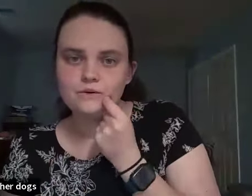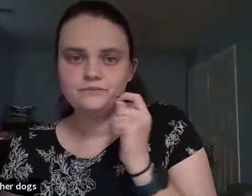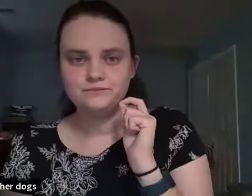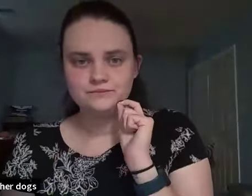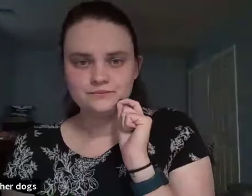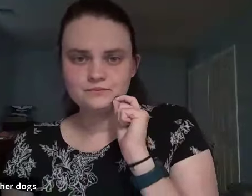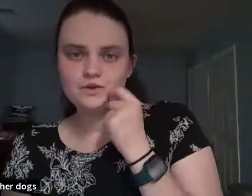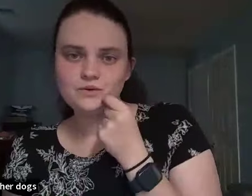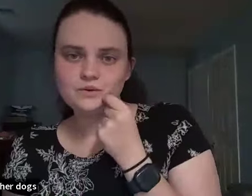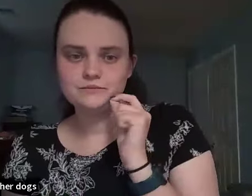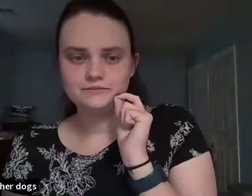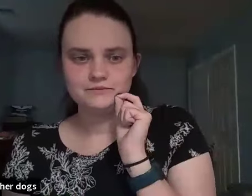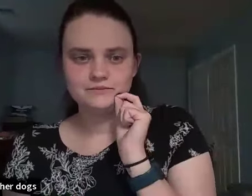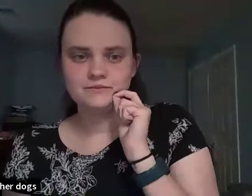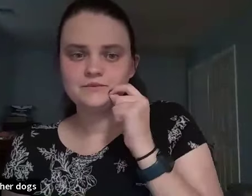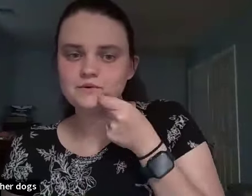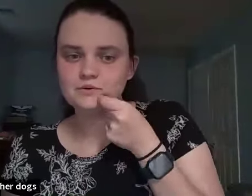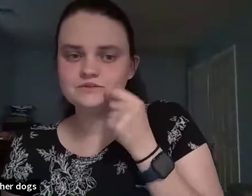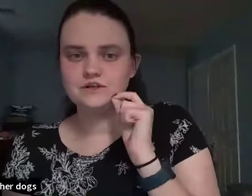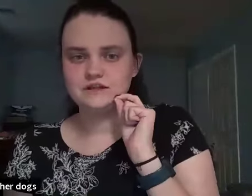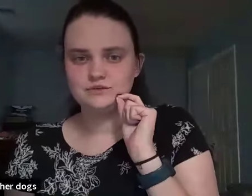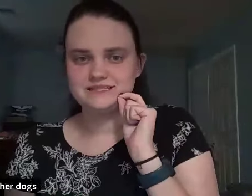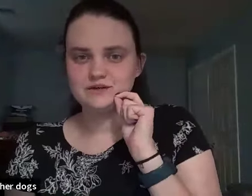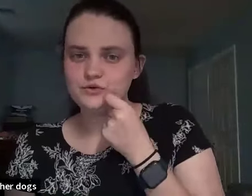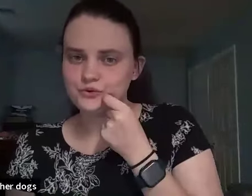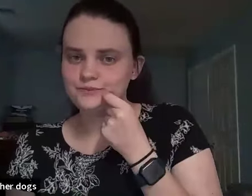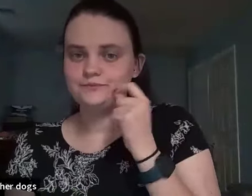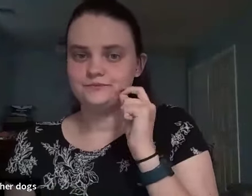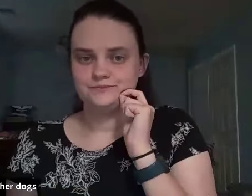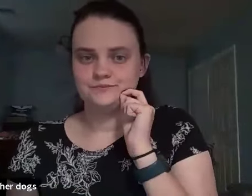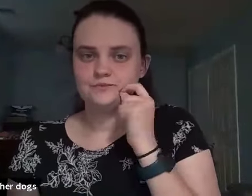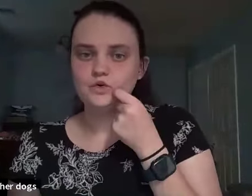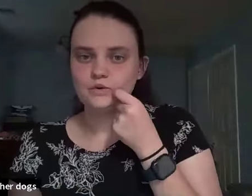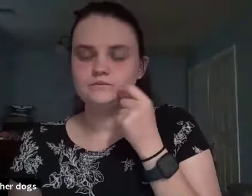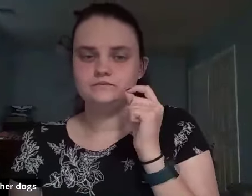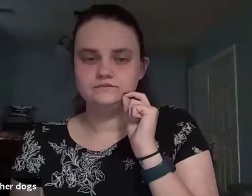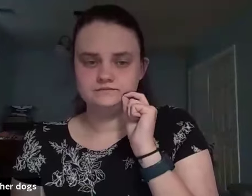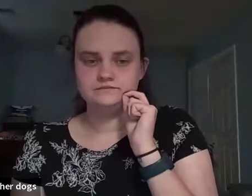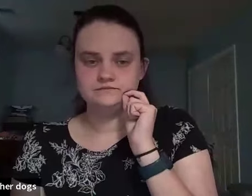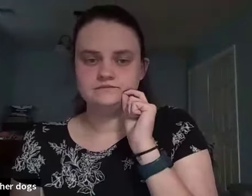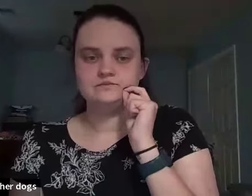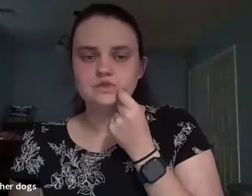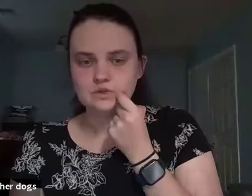cool, cool, cool. So you like twist it. Cool, cool.